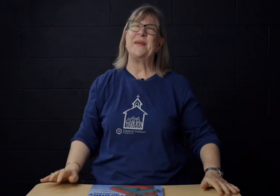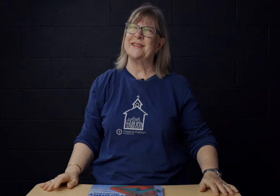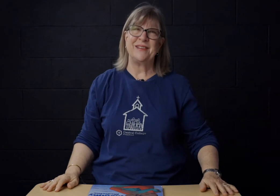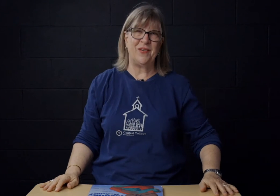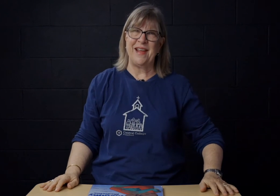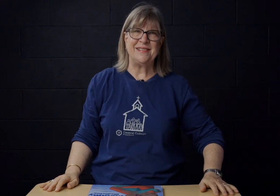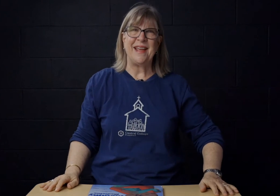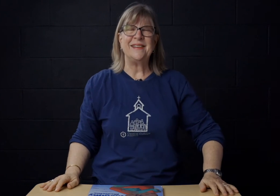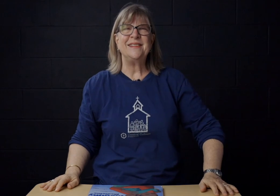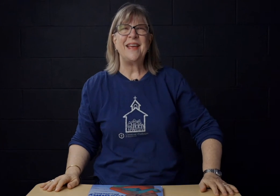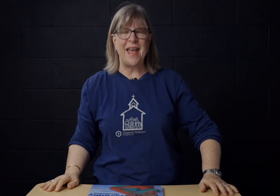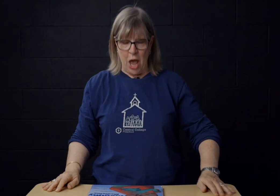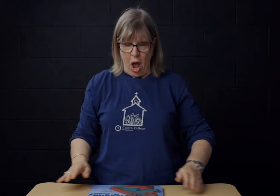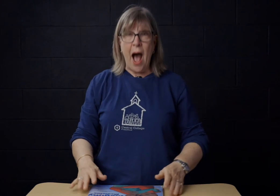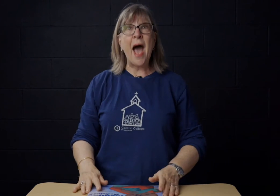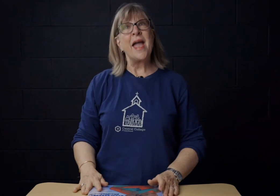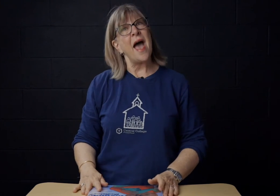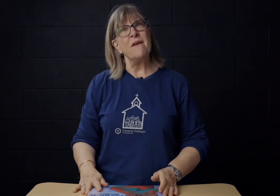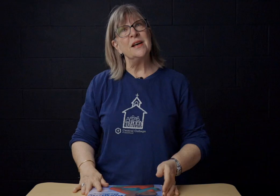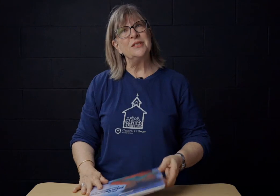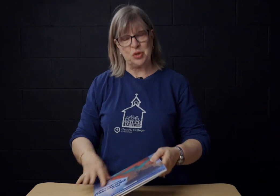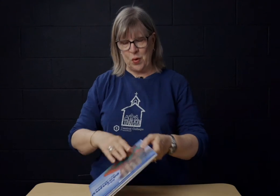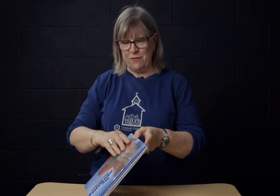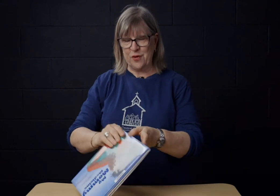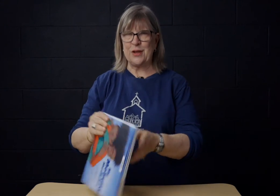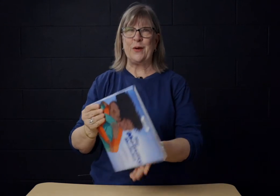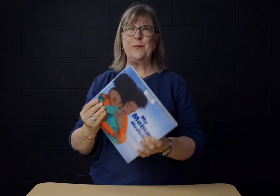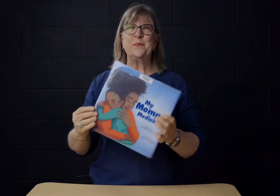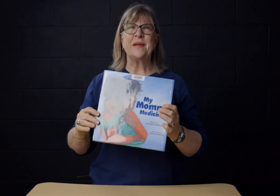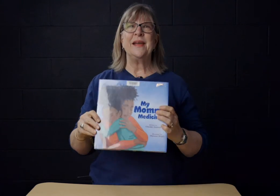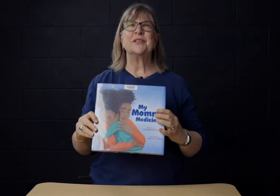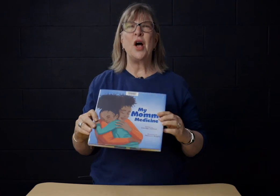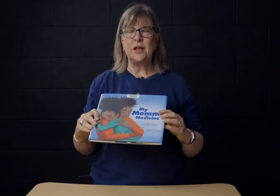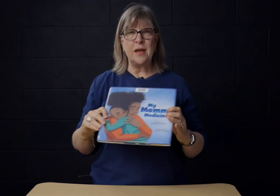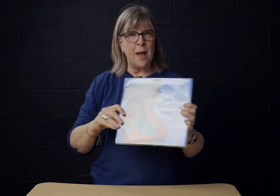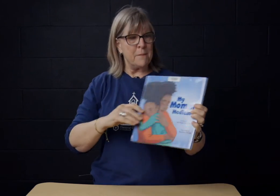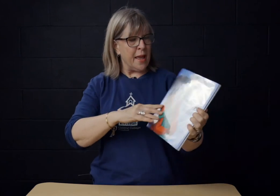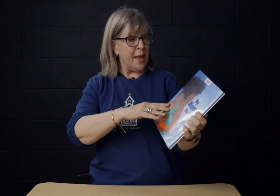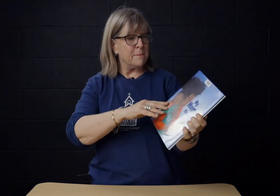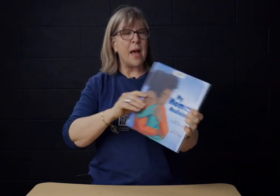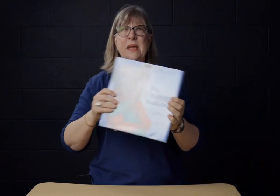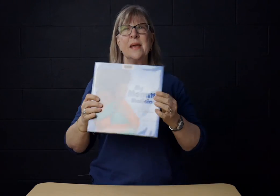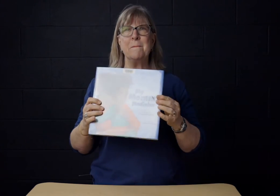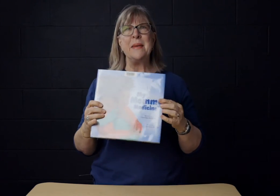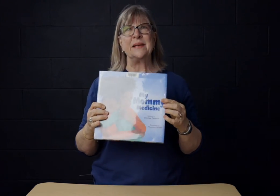made us a great day today. I have a story for you. It's called My Mommy